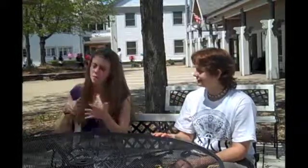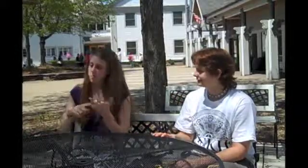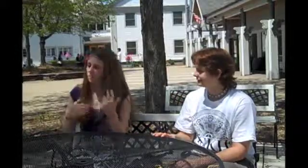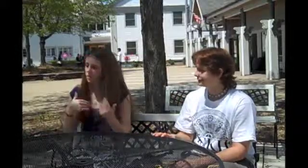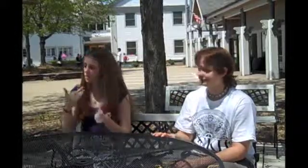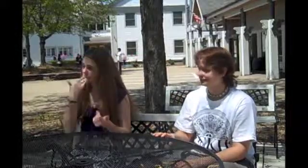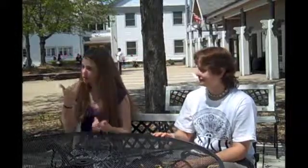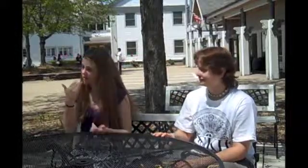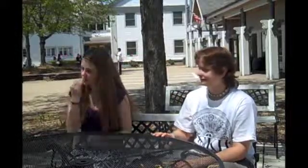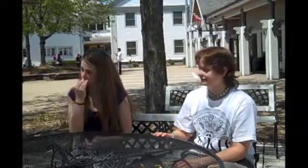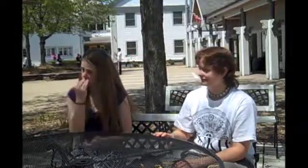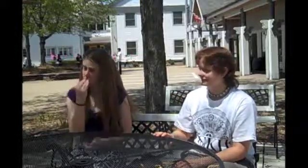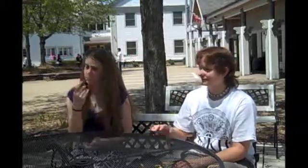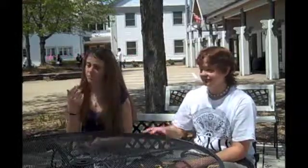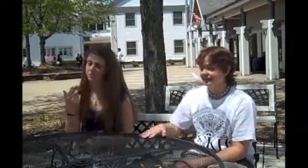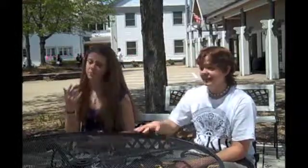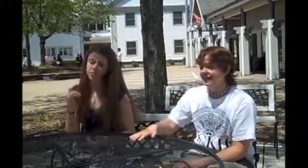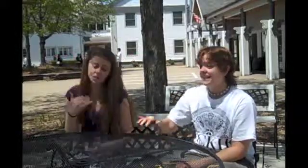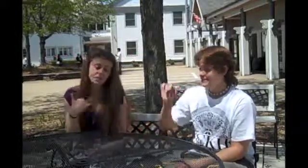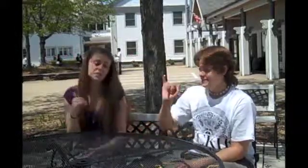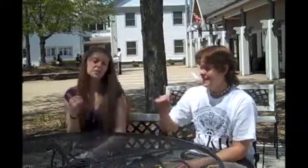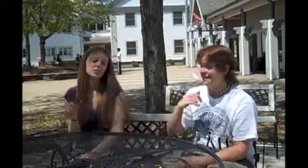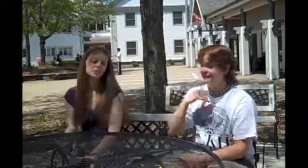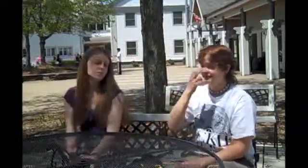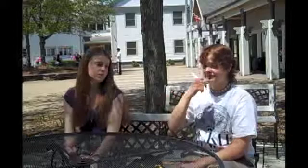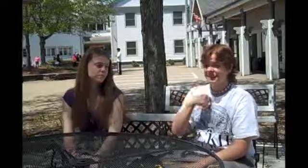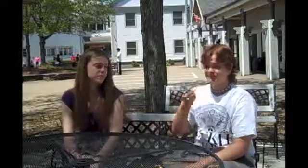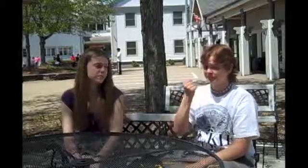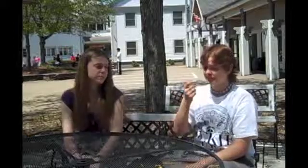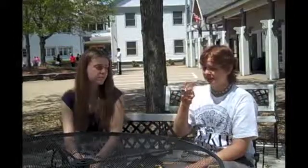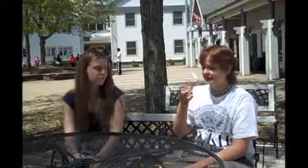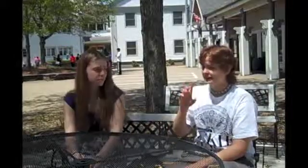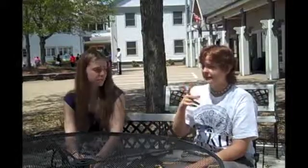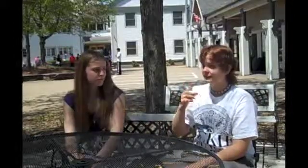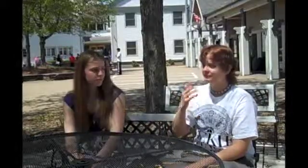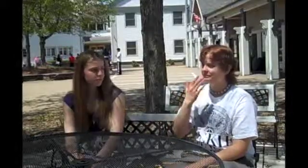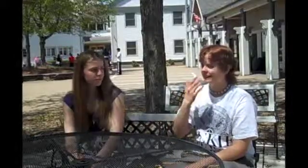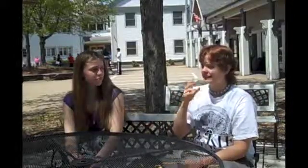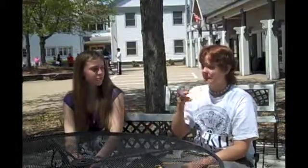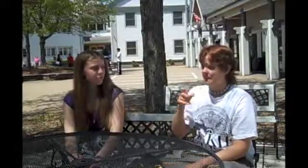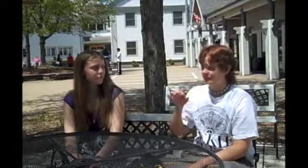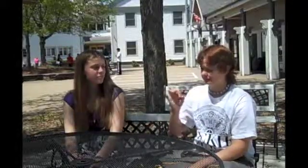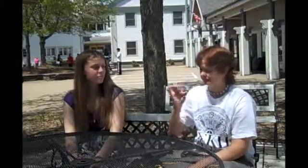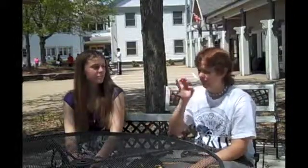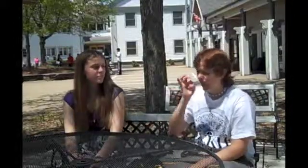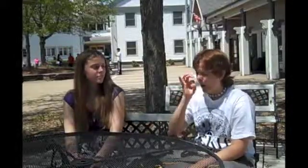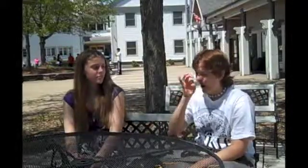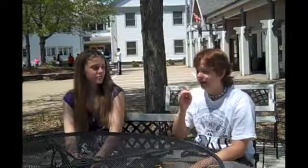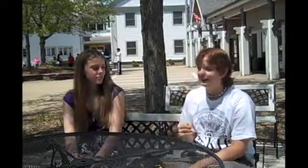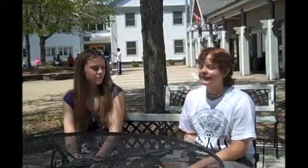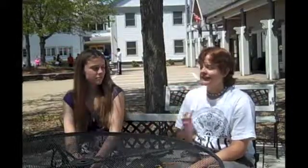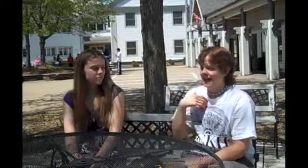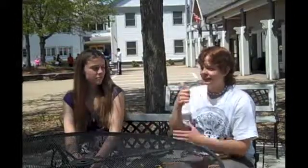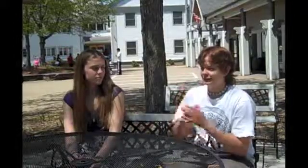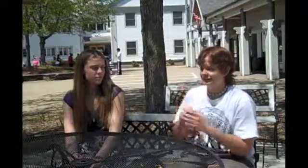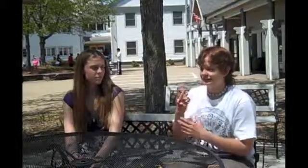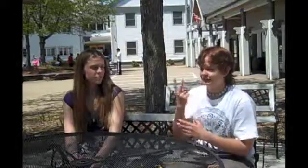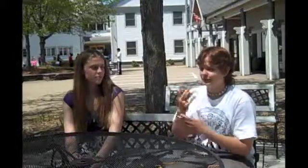think that I would like, but it was really flavorful. Yeah, it was pretty funny. I had a really small